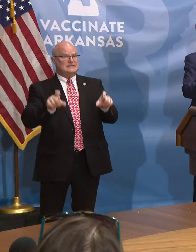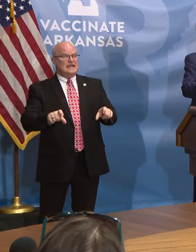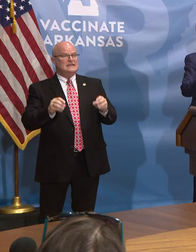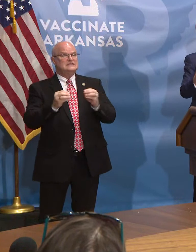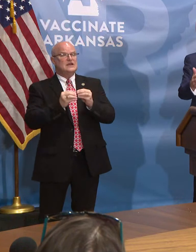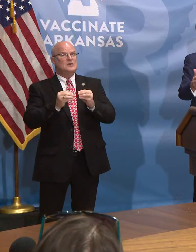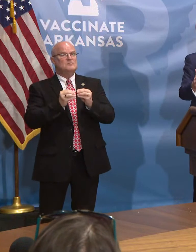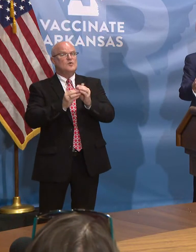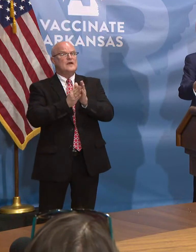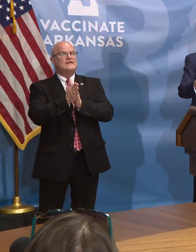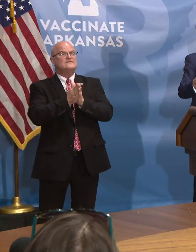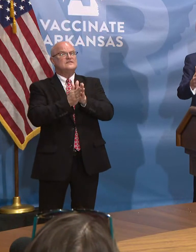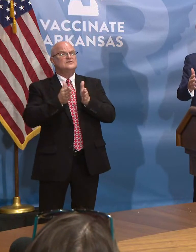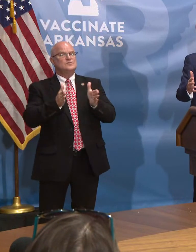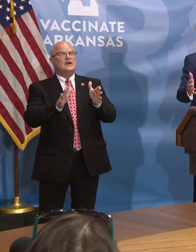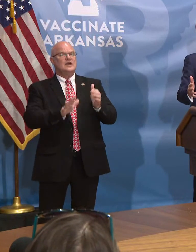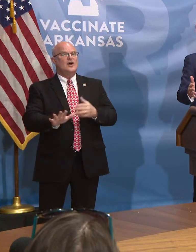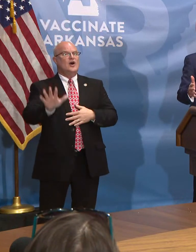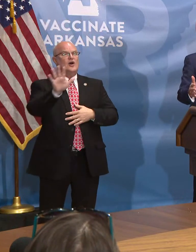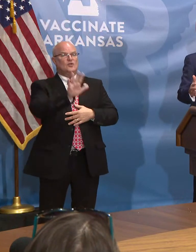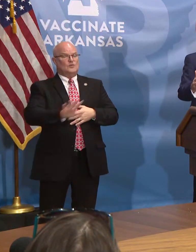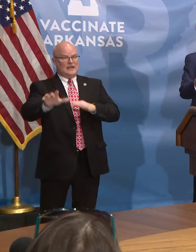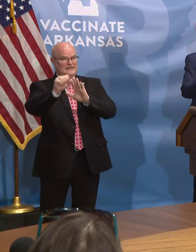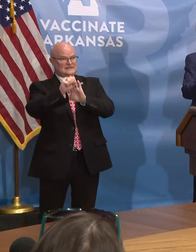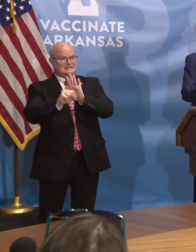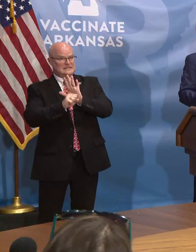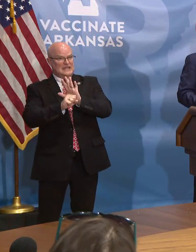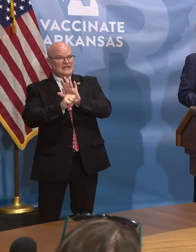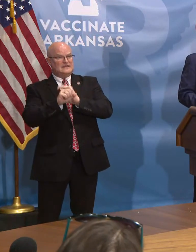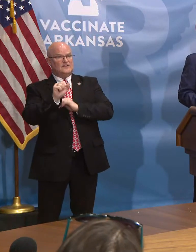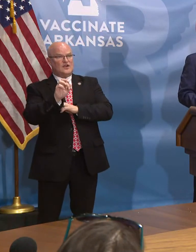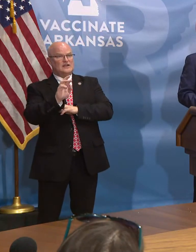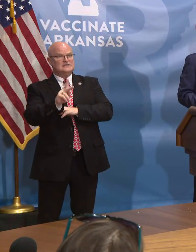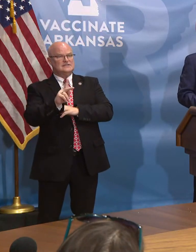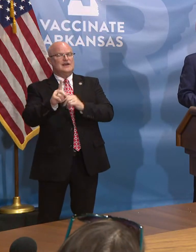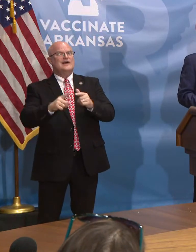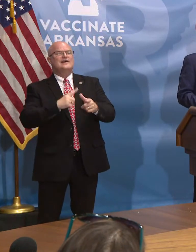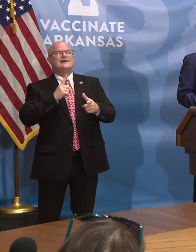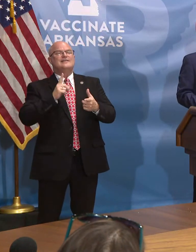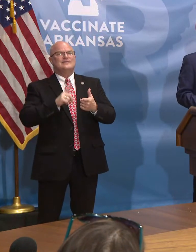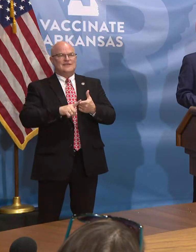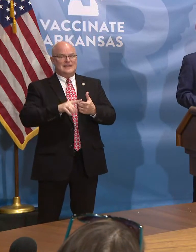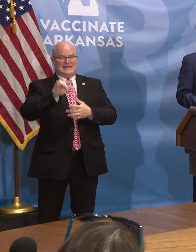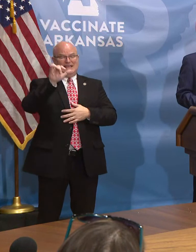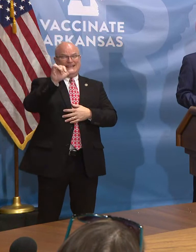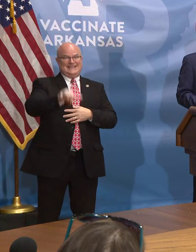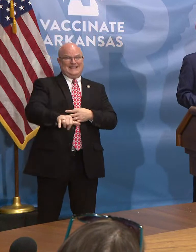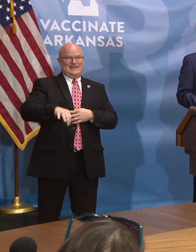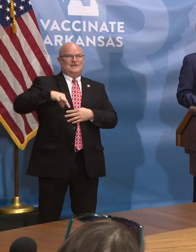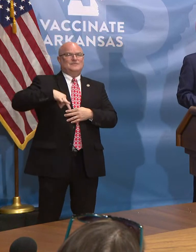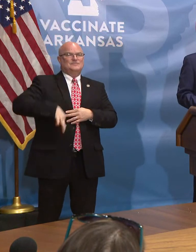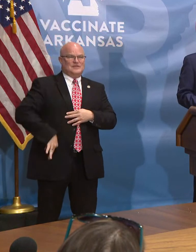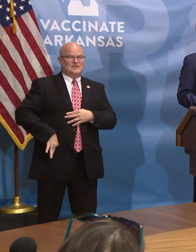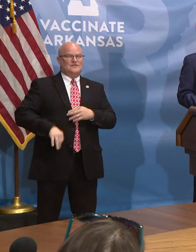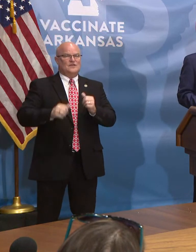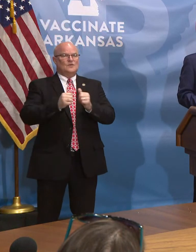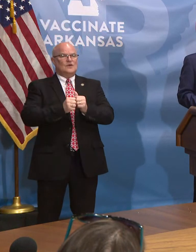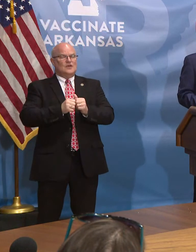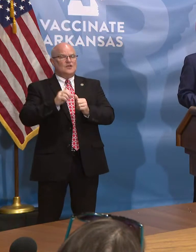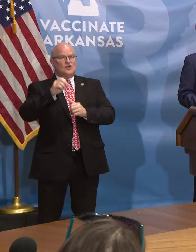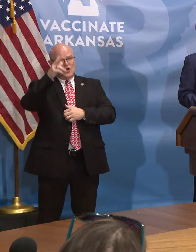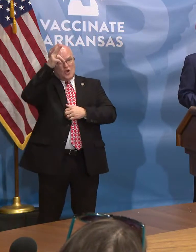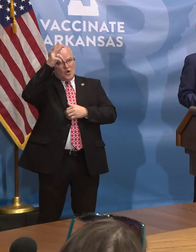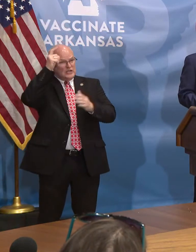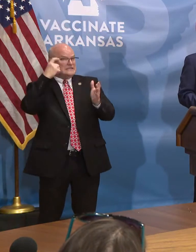a more efficient manner across the state, then that will be a benefit in early